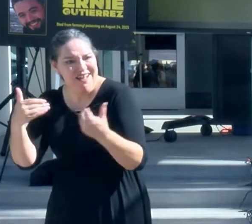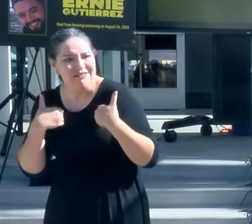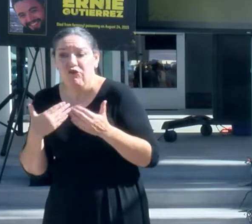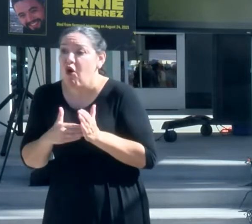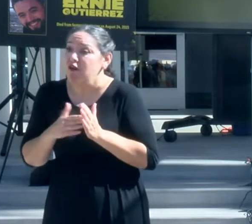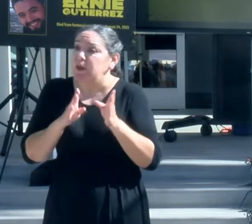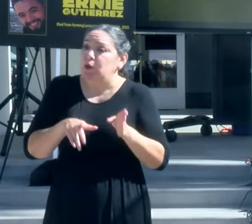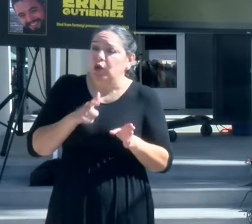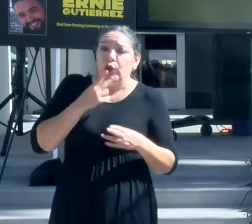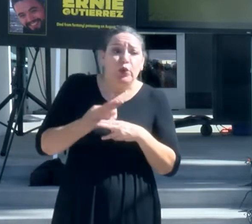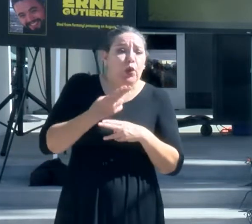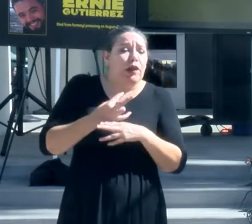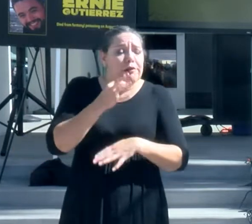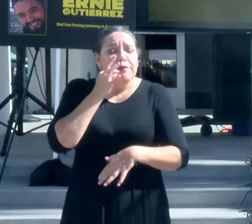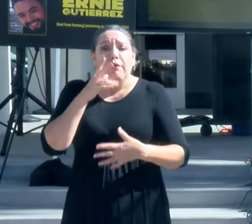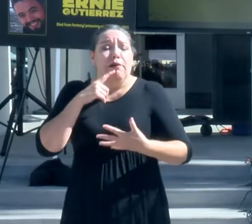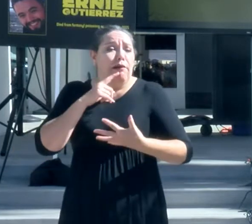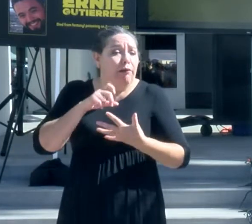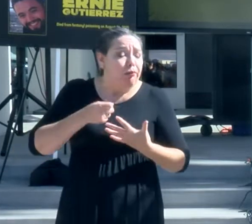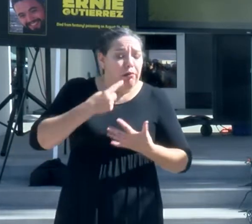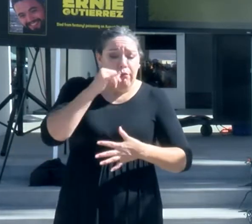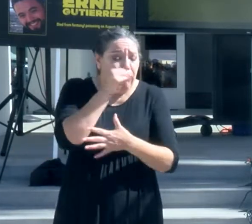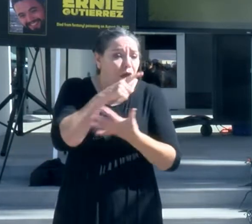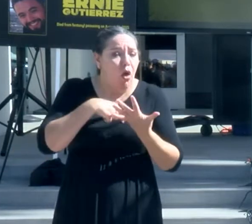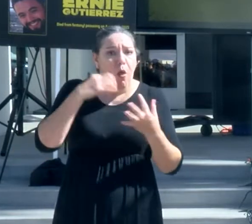not know that they're consuming fentanyl.